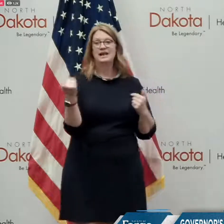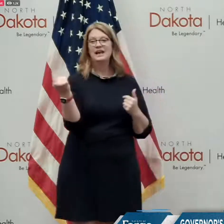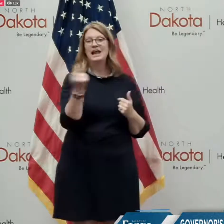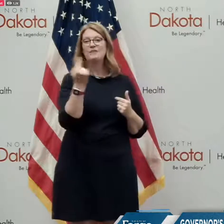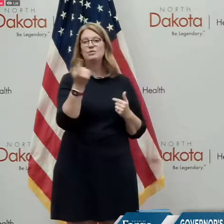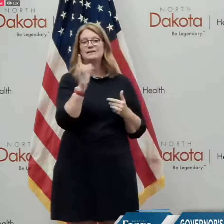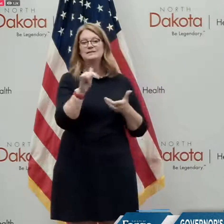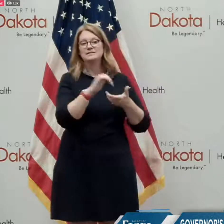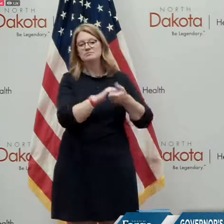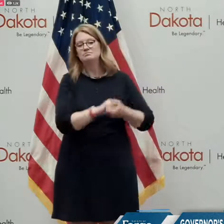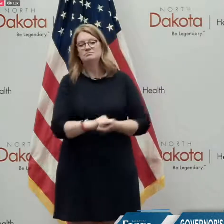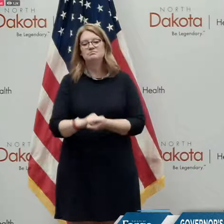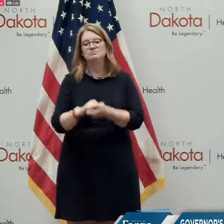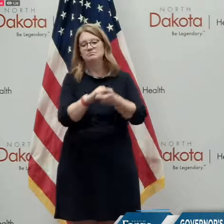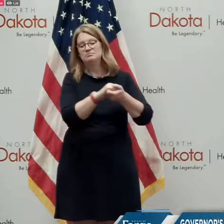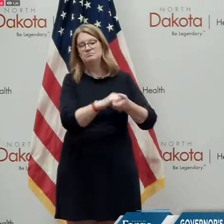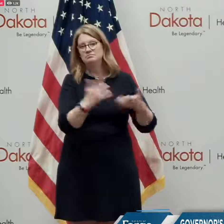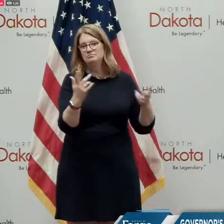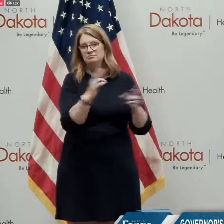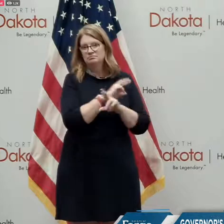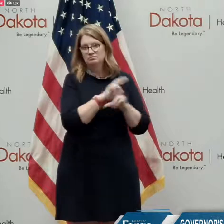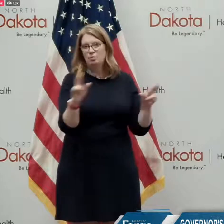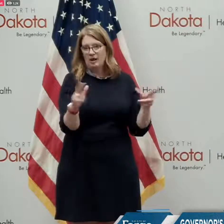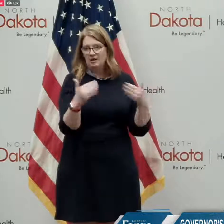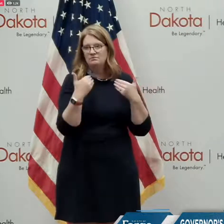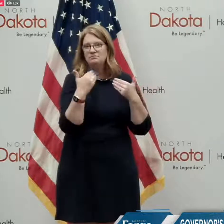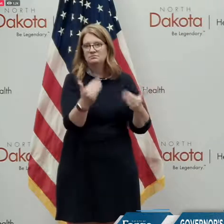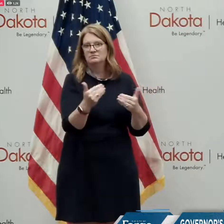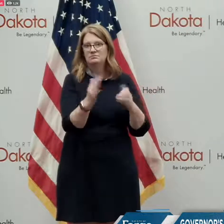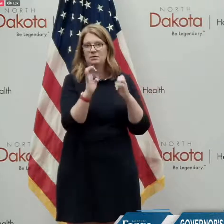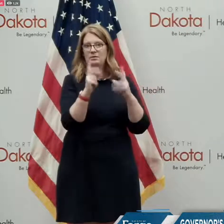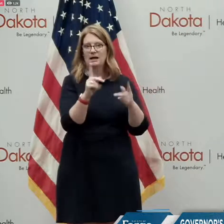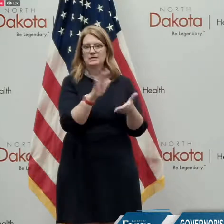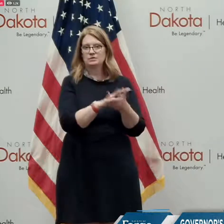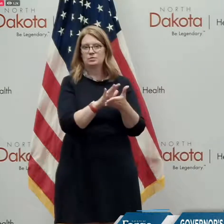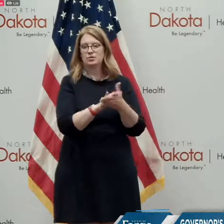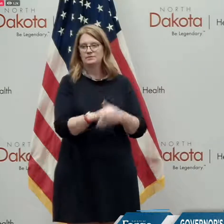to make sure we're ready for getting back into school.